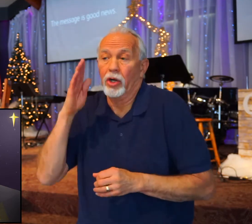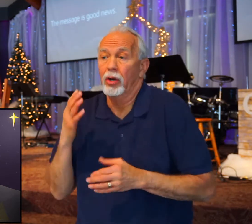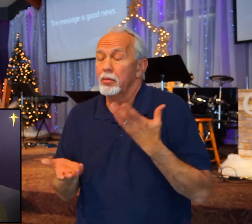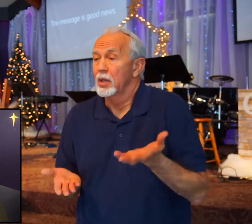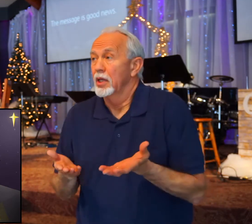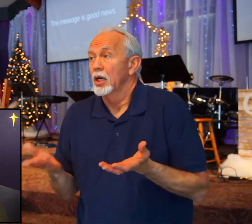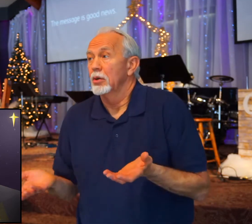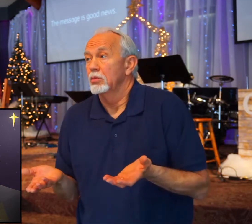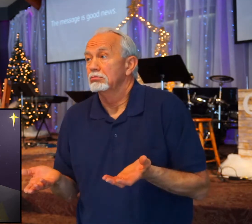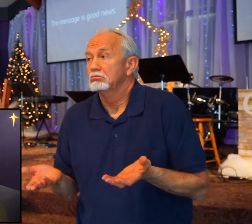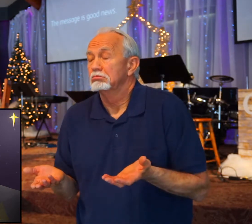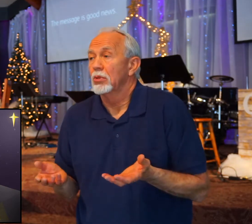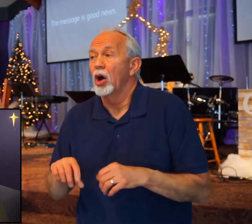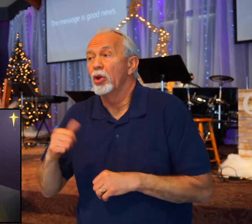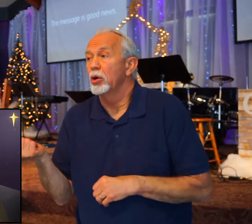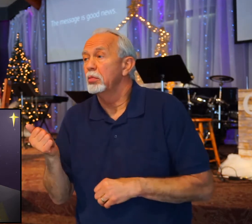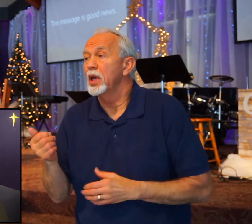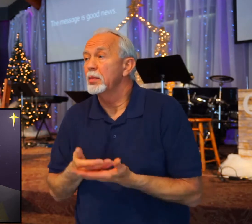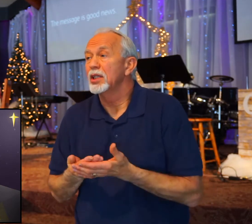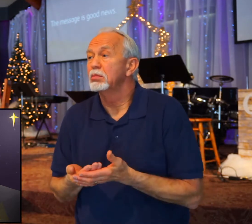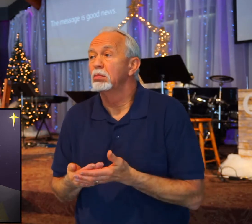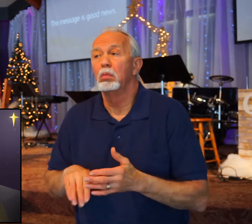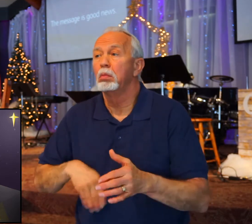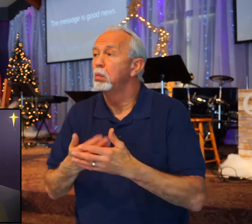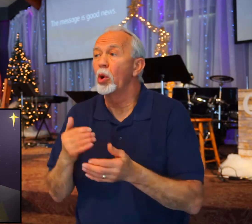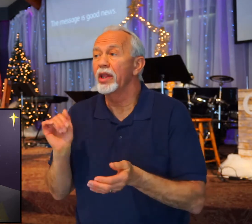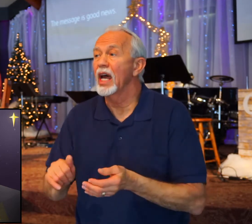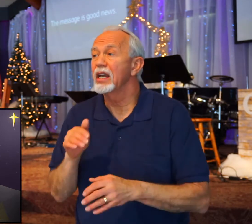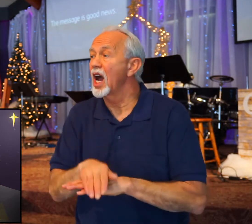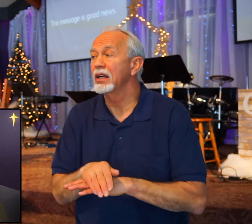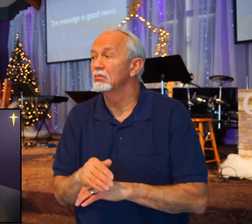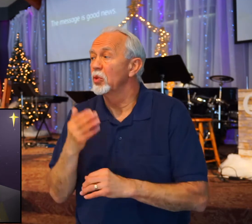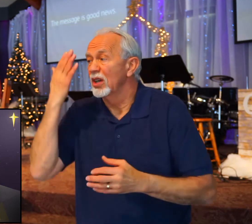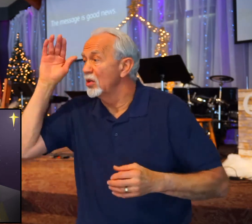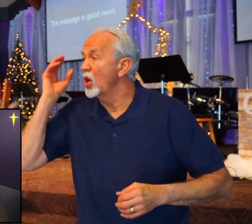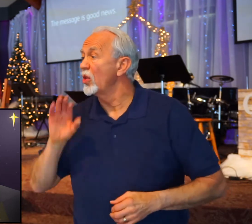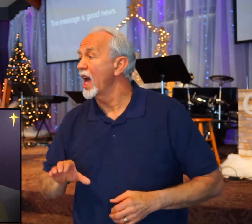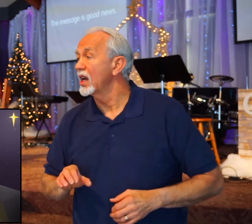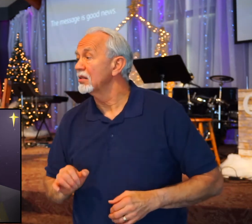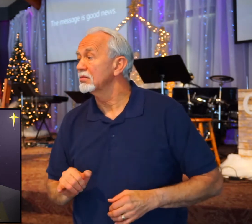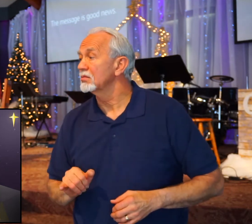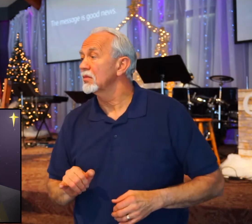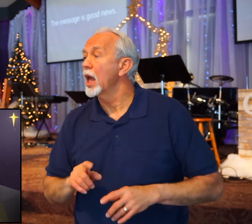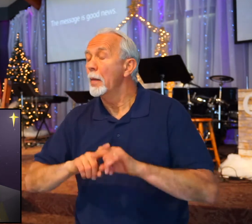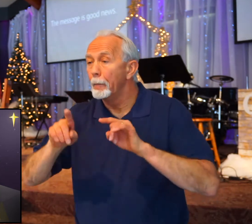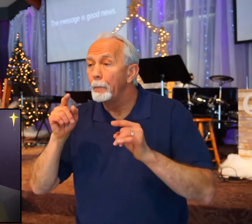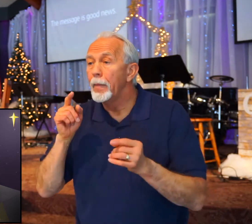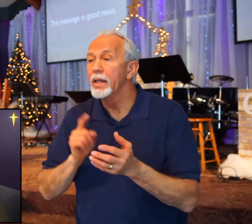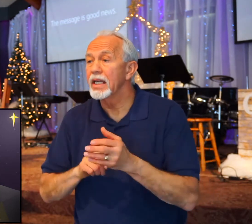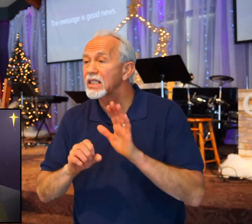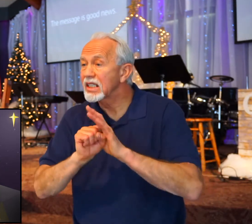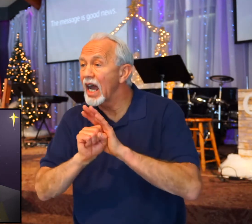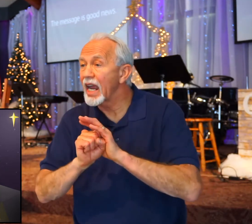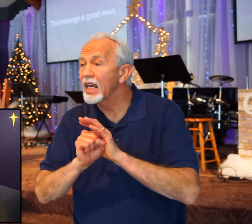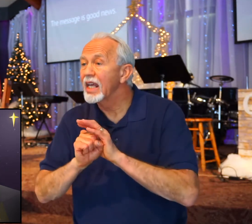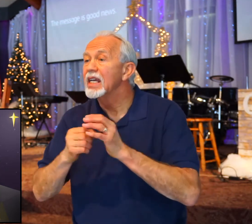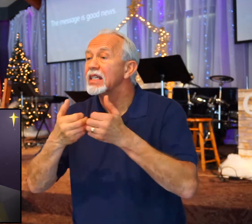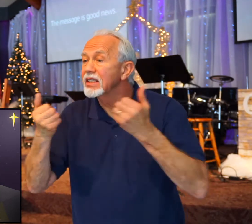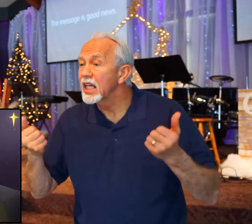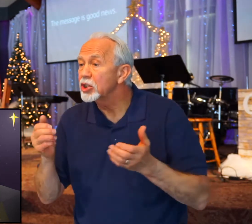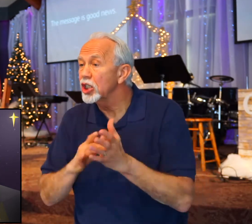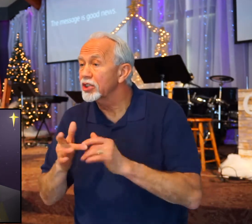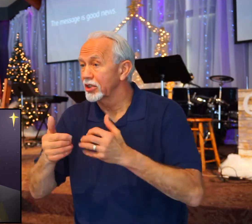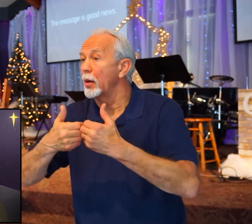there was even other babies born that night. We just don't know that, do we? But this sign sets Jesus